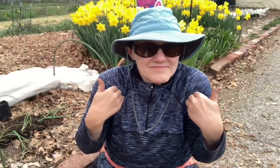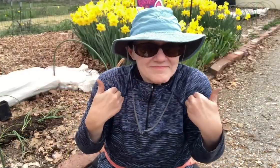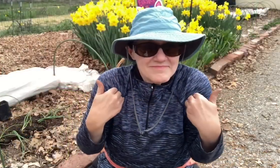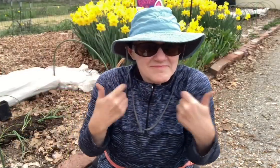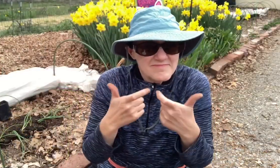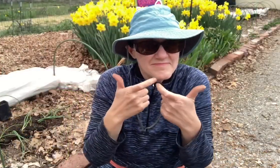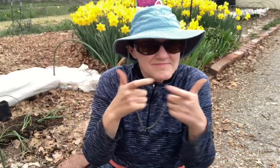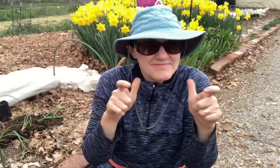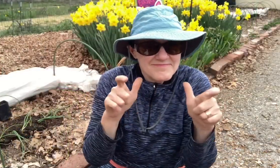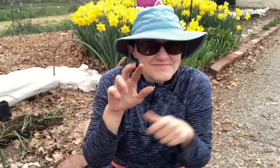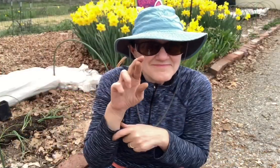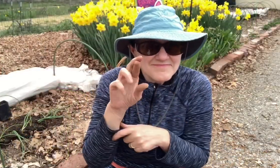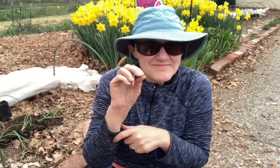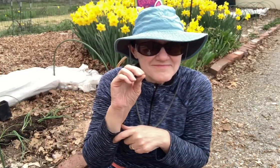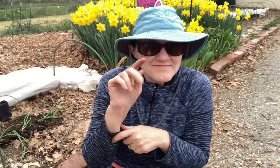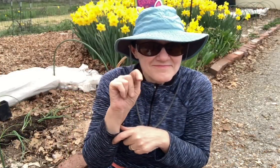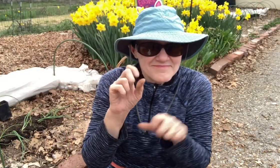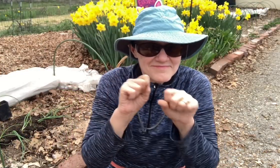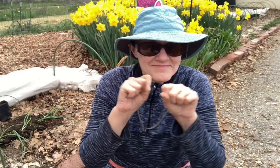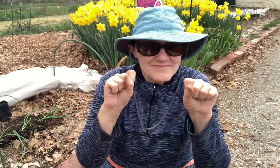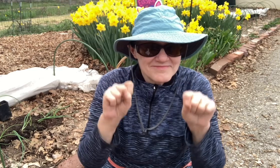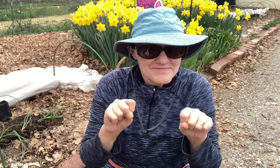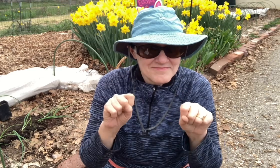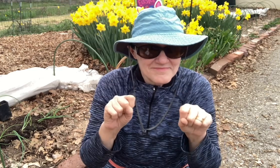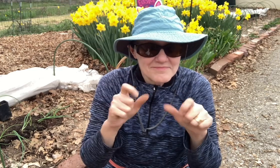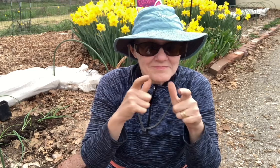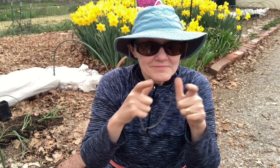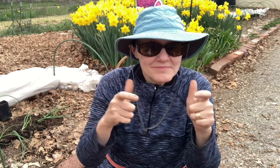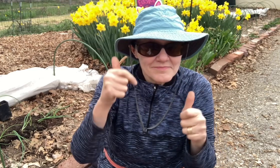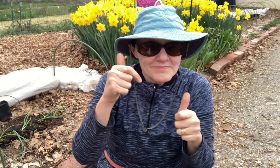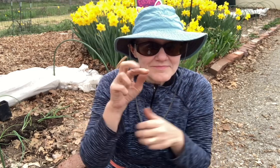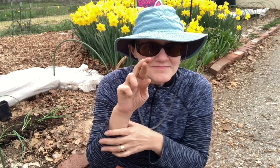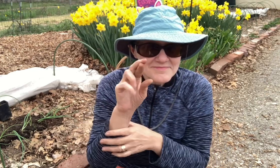Now, some already have some really well-developed root systems.